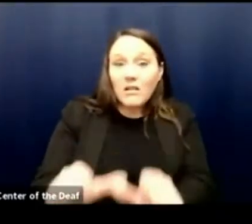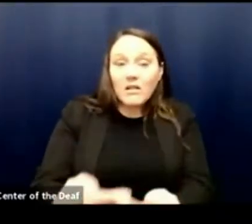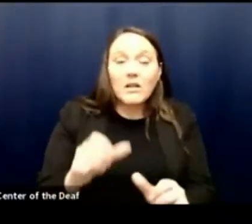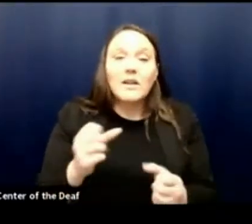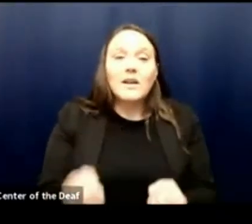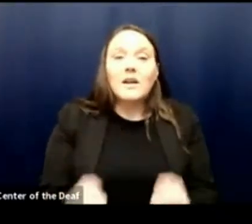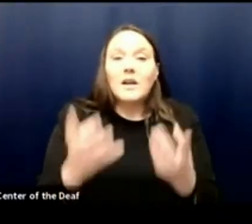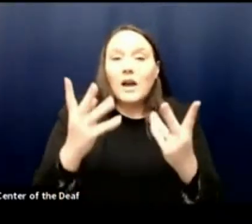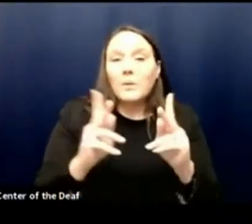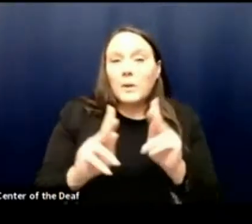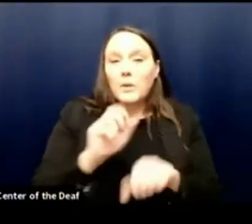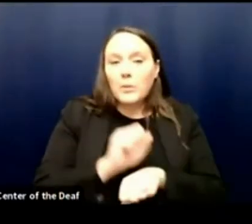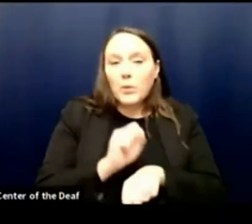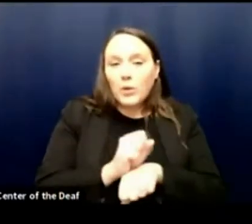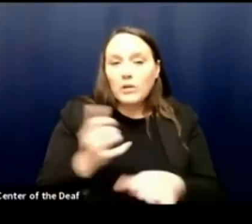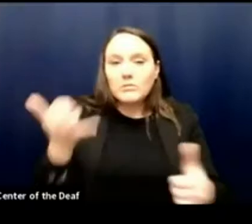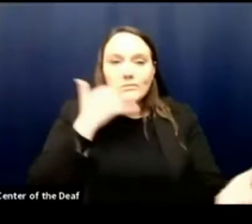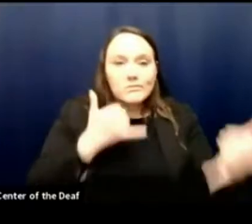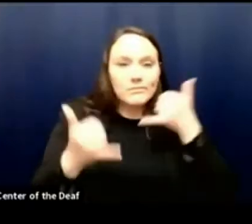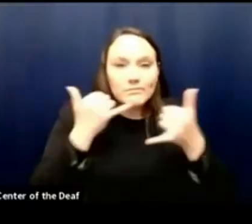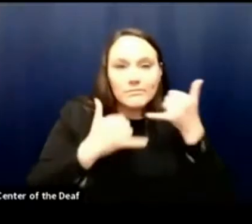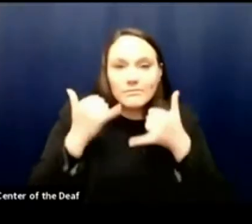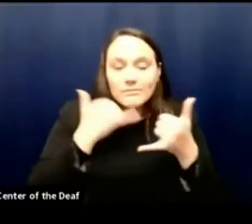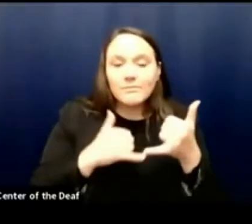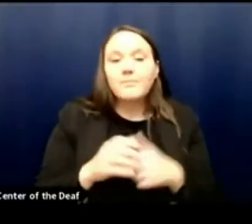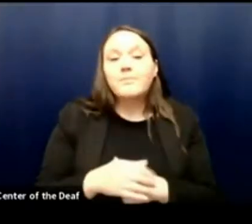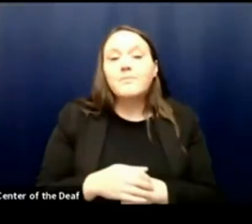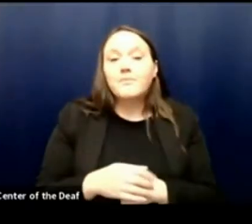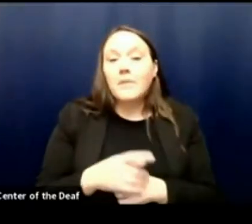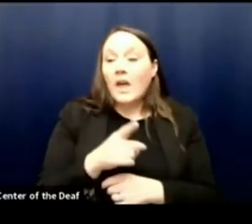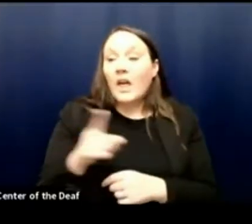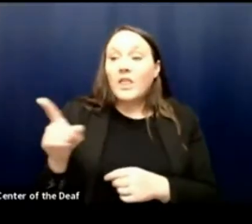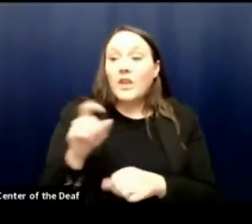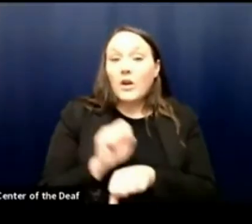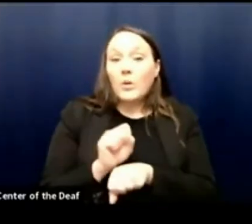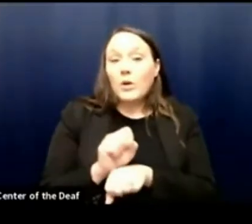answer the calls on Friday? Okay, so they're all actually working remotely.